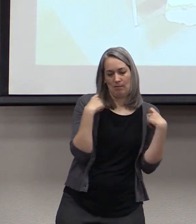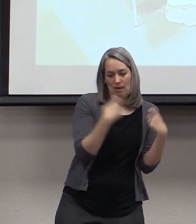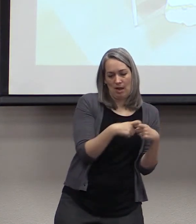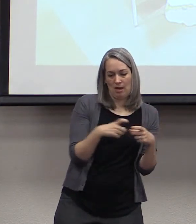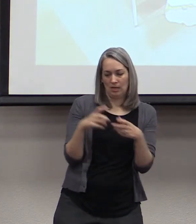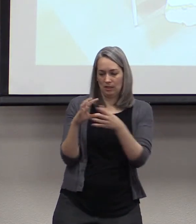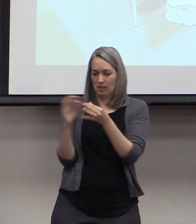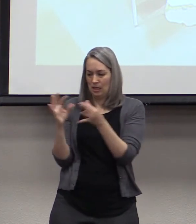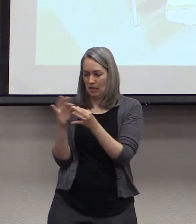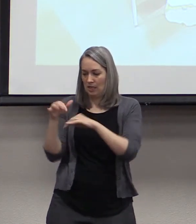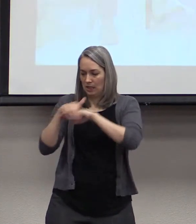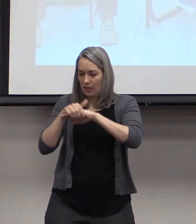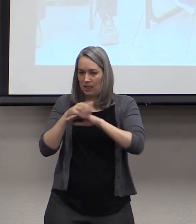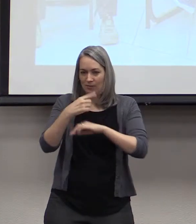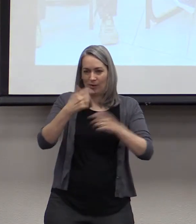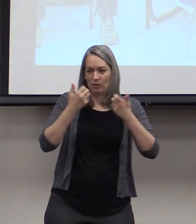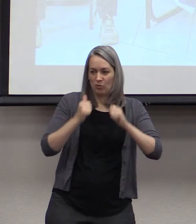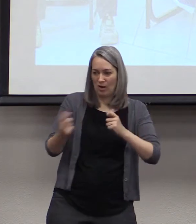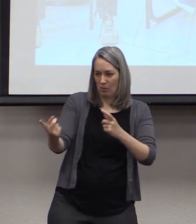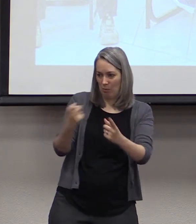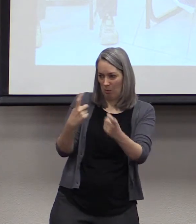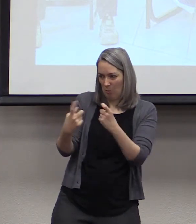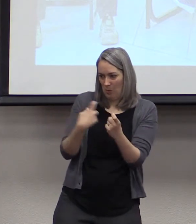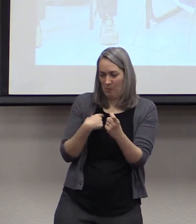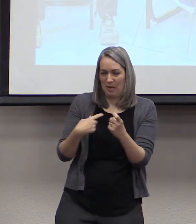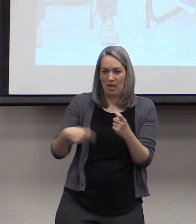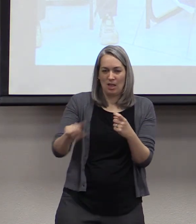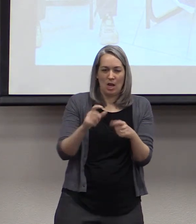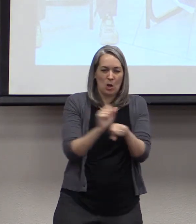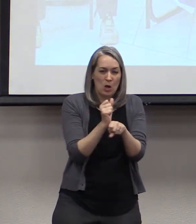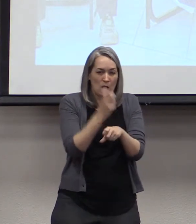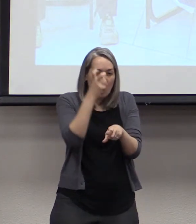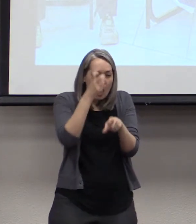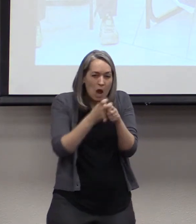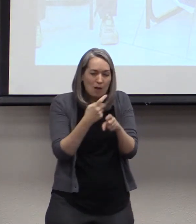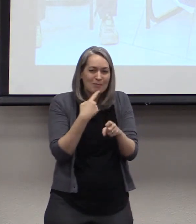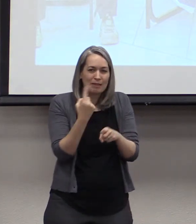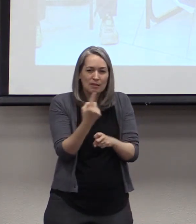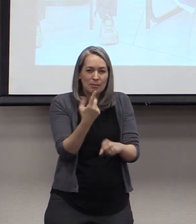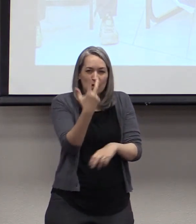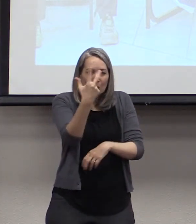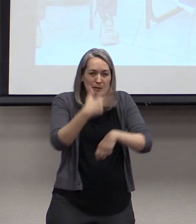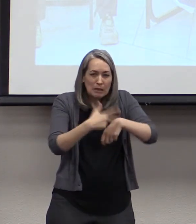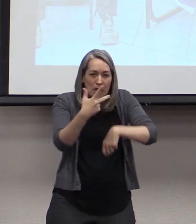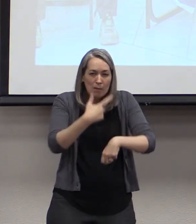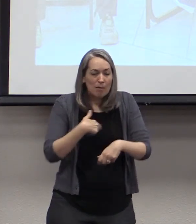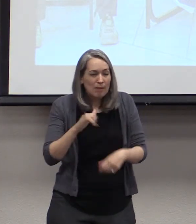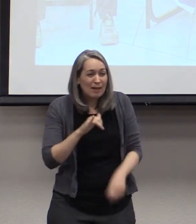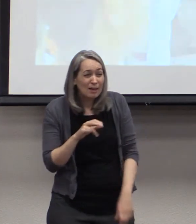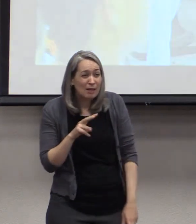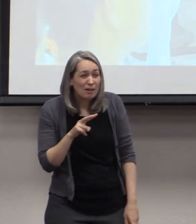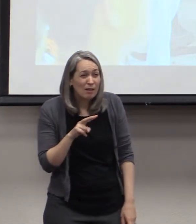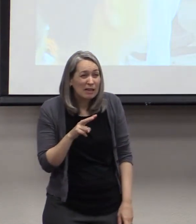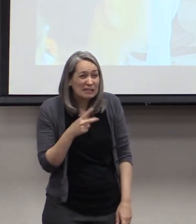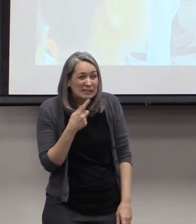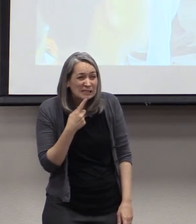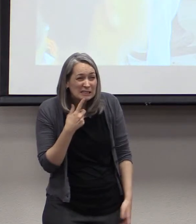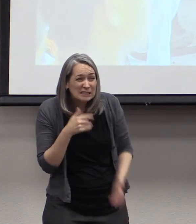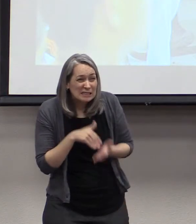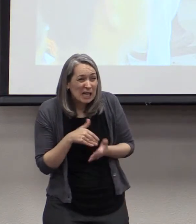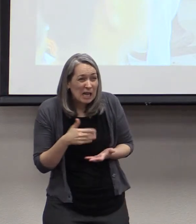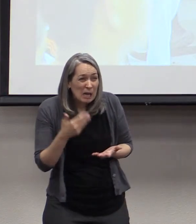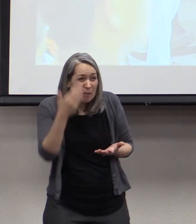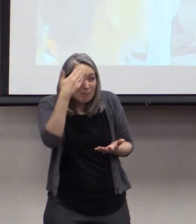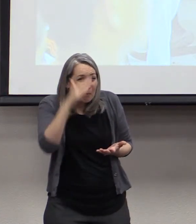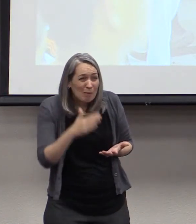questions. And they'd work so hard. They would say something like 3 times, and I'd be like, I'm sorry, I have no idea what you're saying. And they